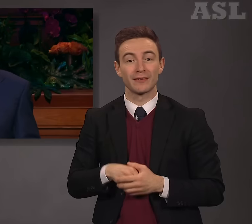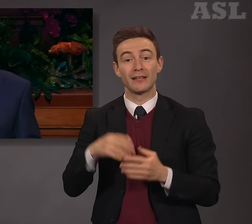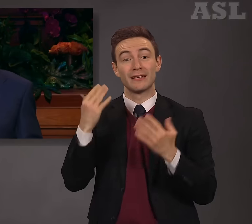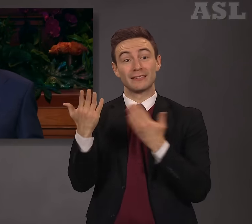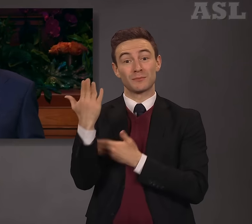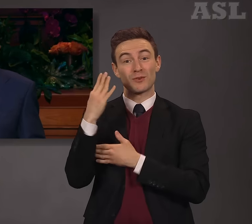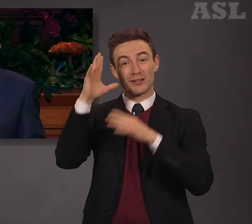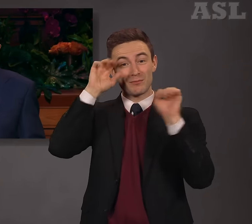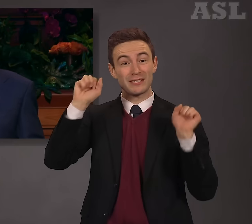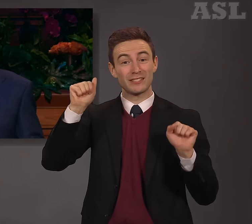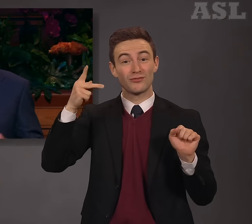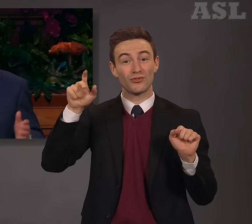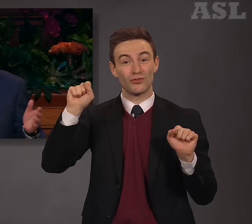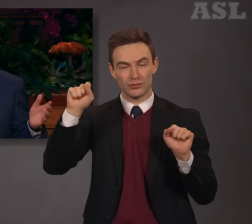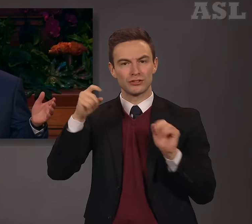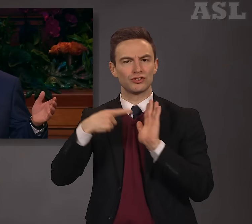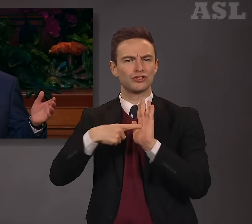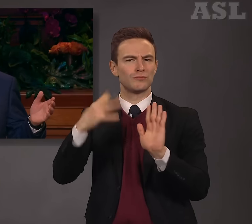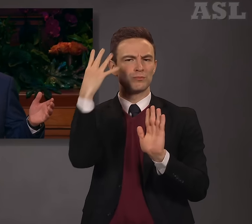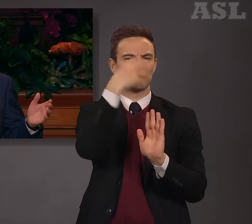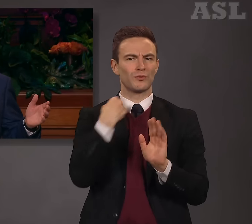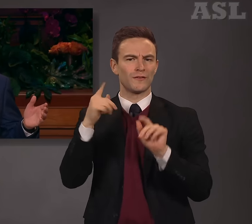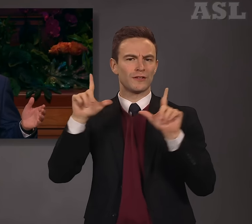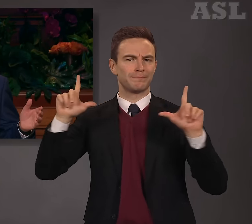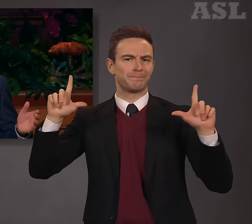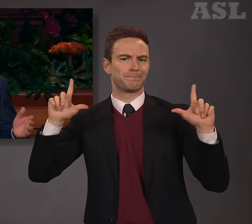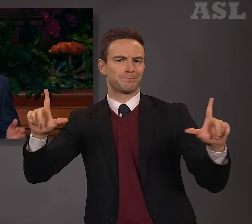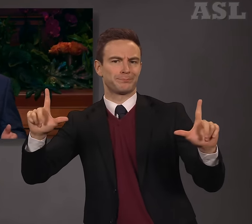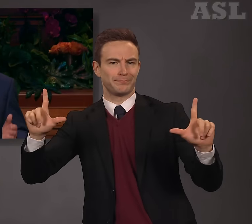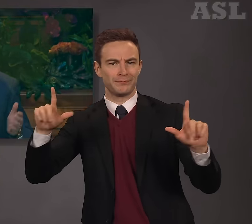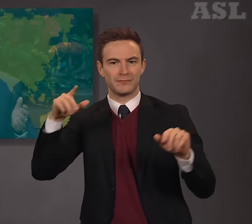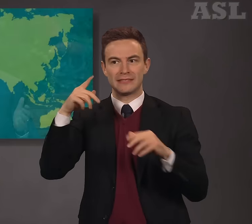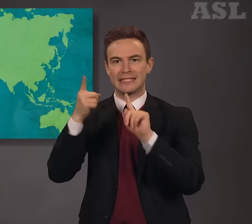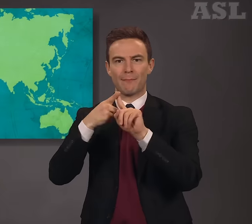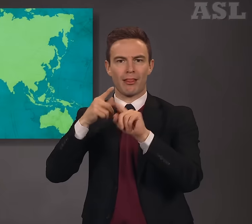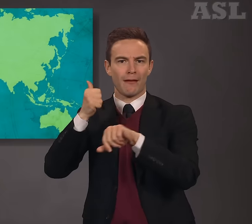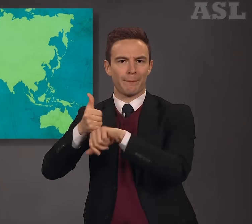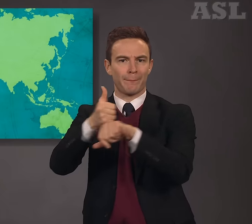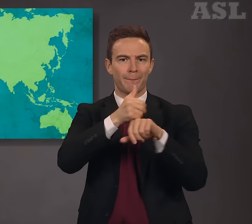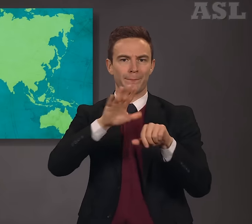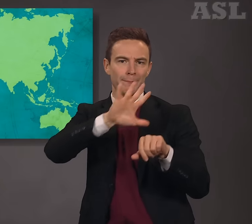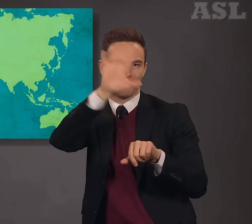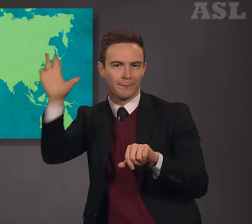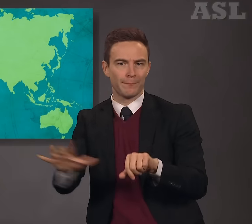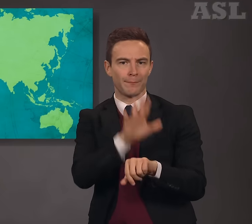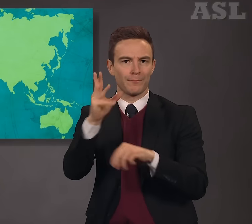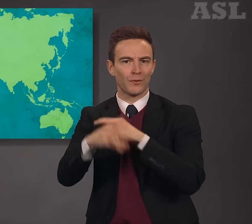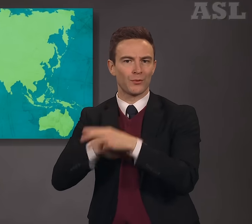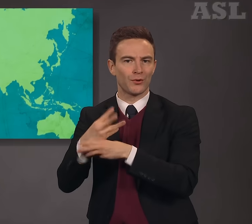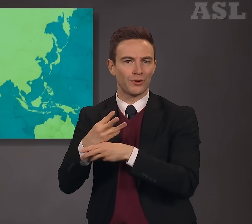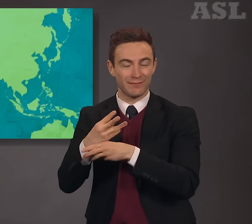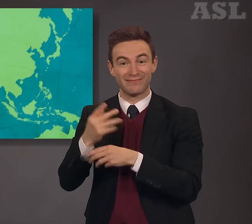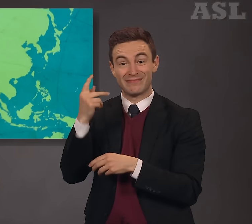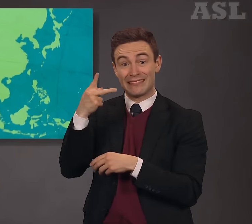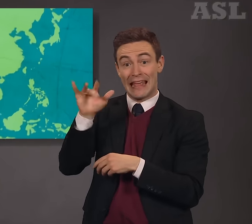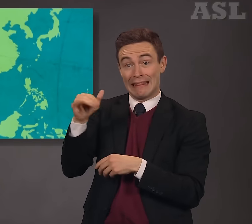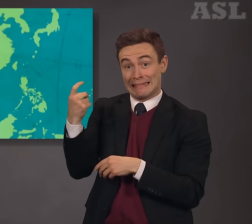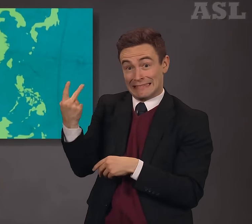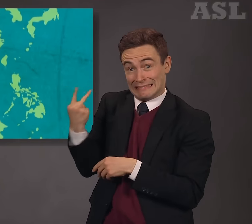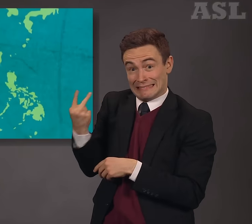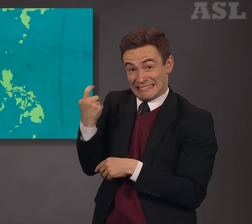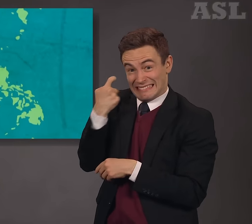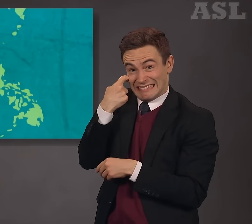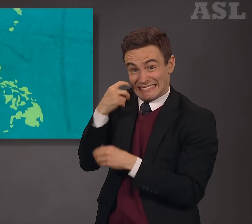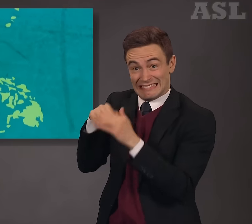beautiful visual of the temples being constructed across the world. Kathy and I were recently in the Philippines. Think of